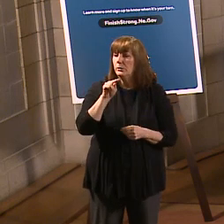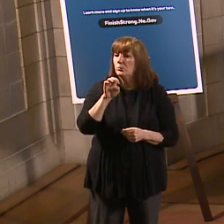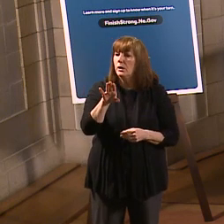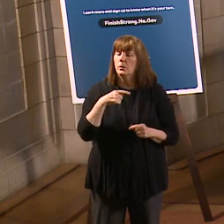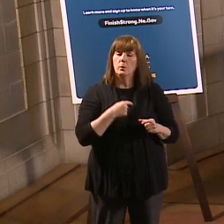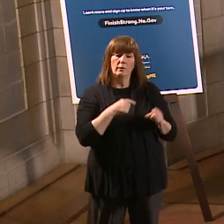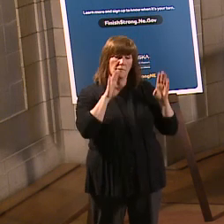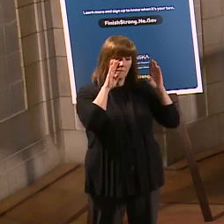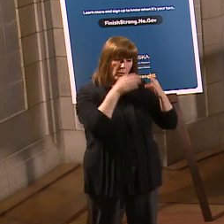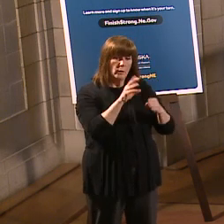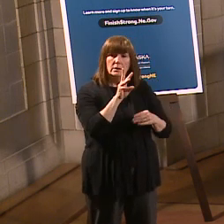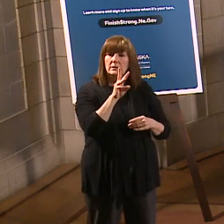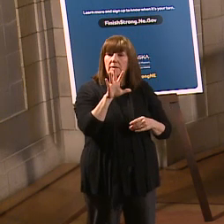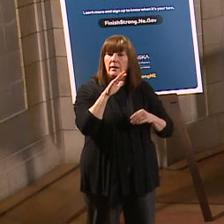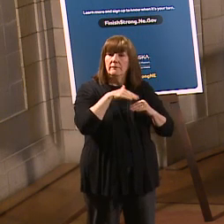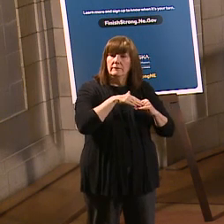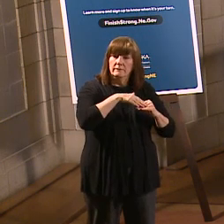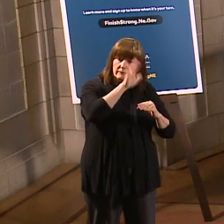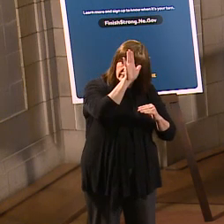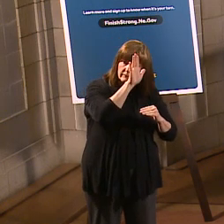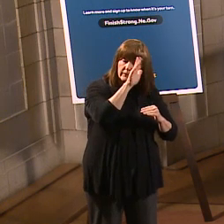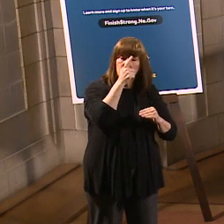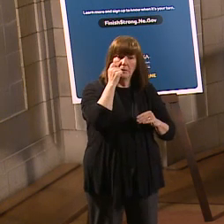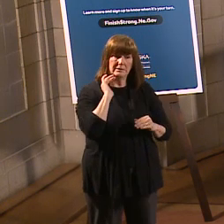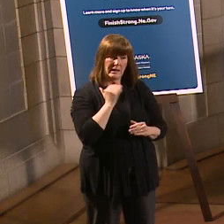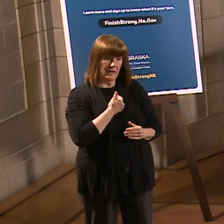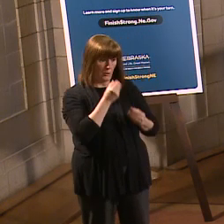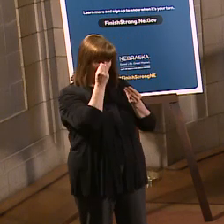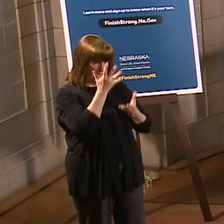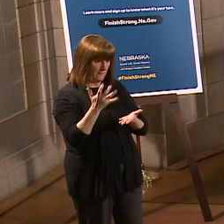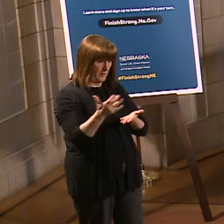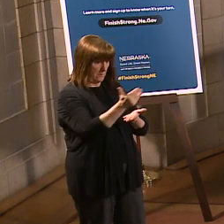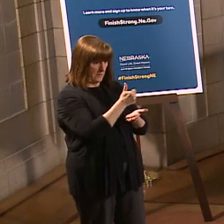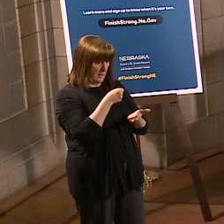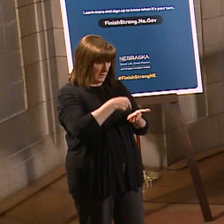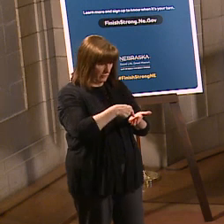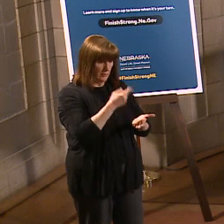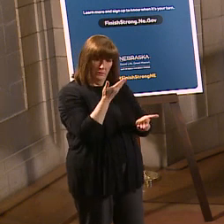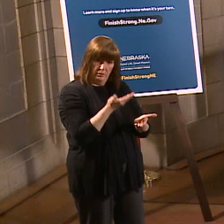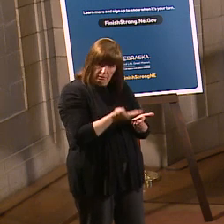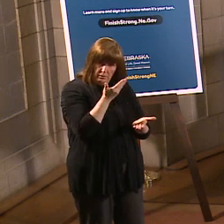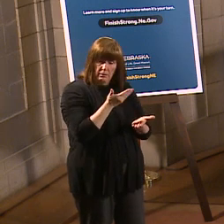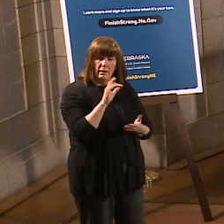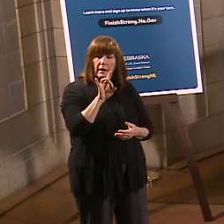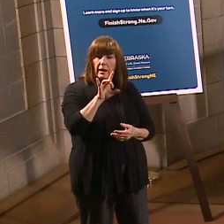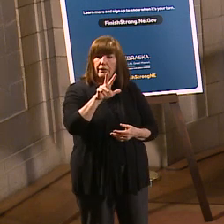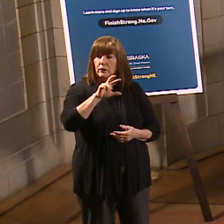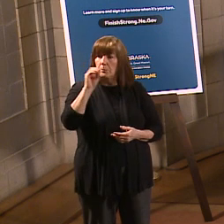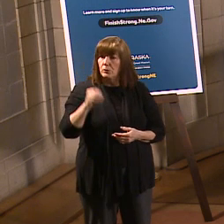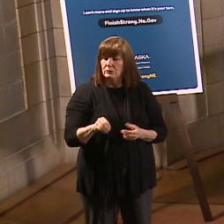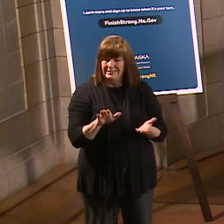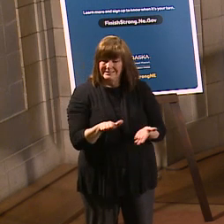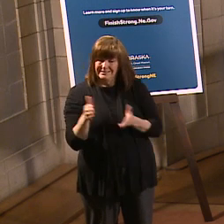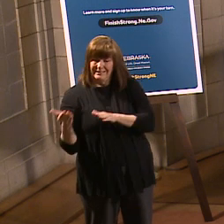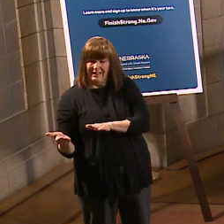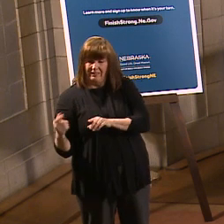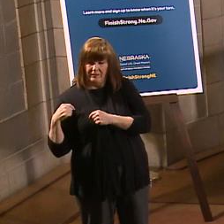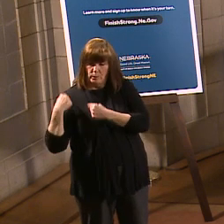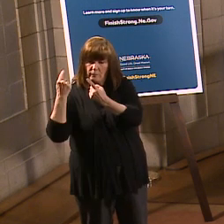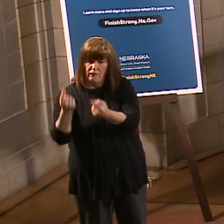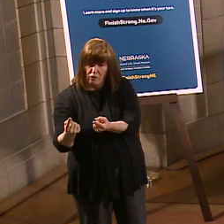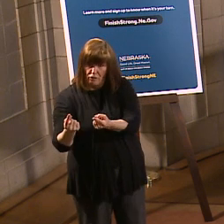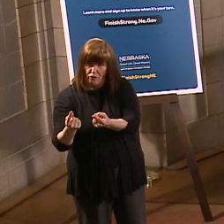on 65 years and older because our data here in Nebraska shows that 83% of the deaths we've had in our